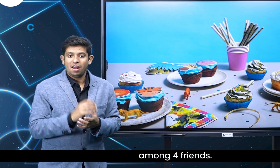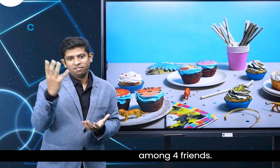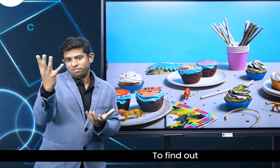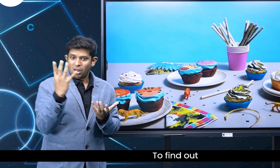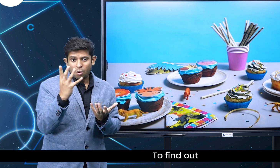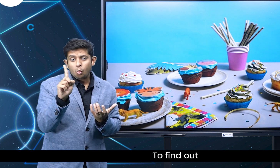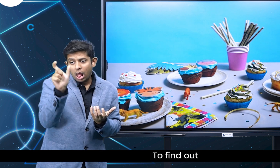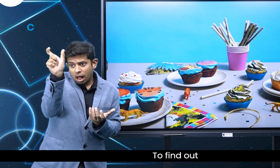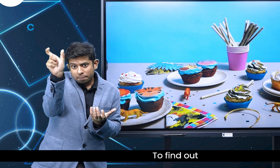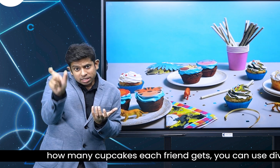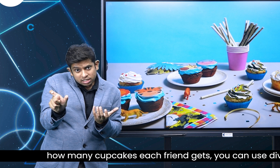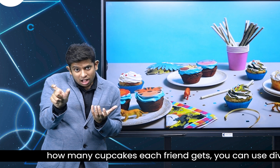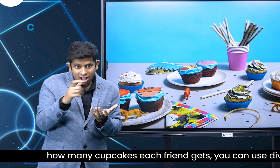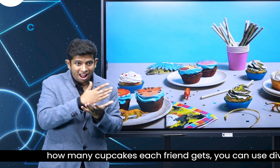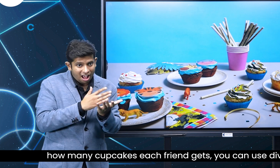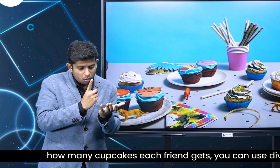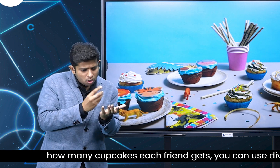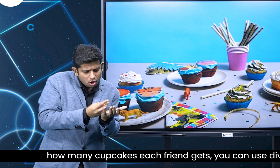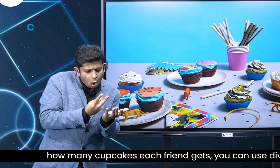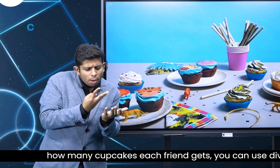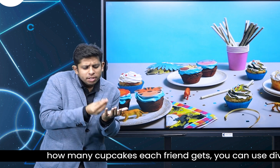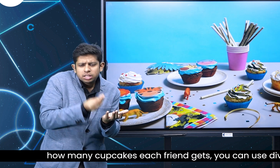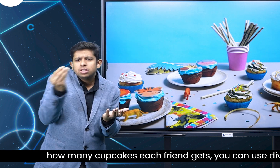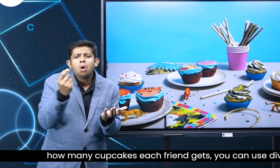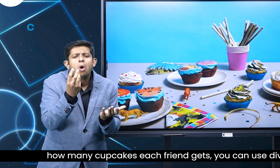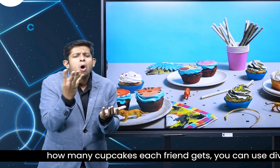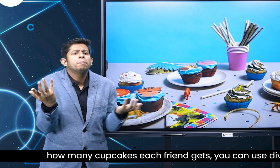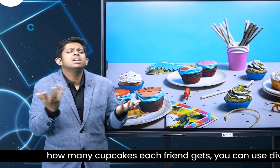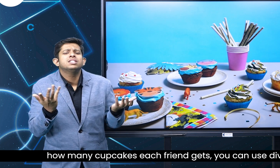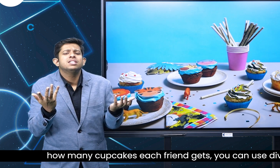To find out how many cupcakes each friend gets, you can use division.